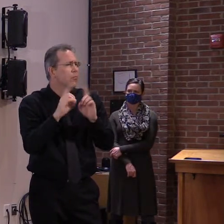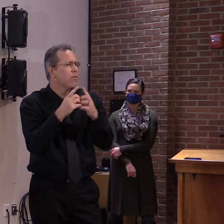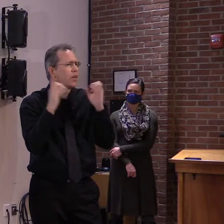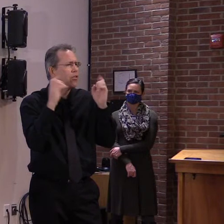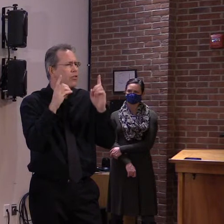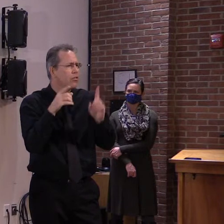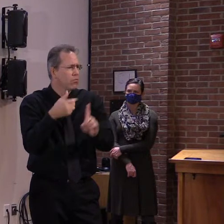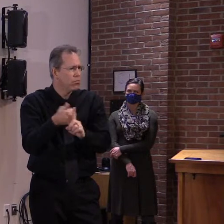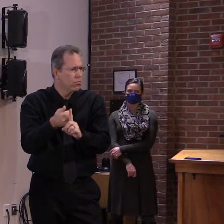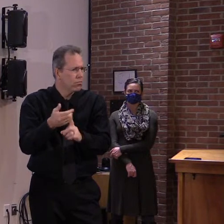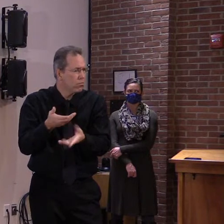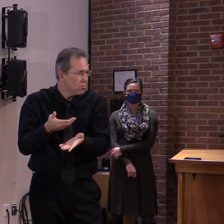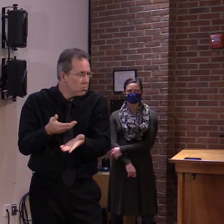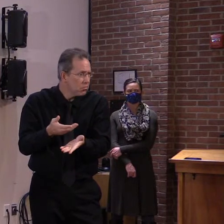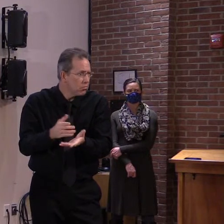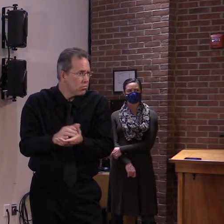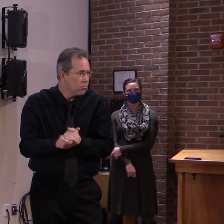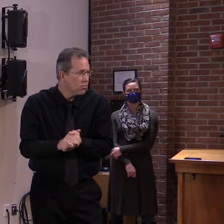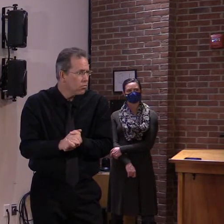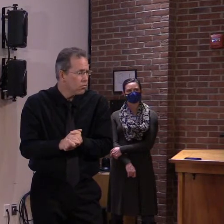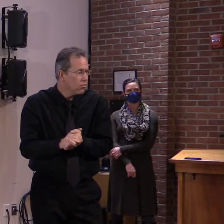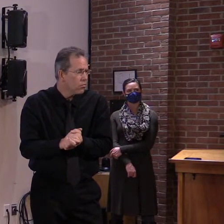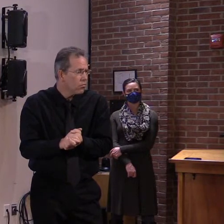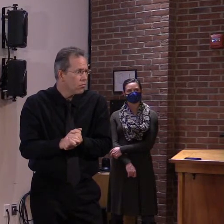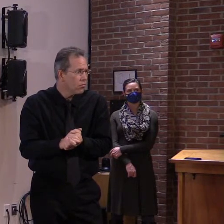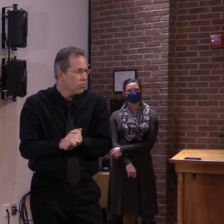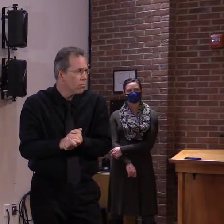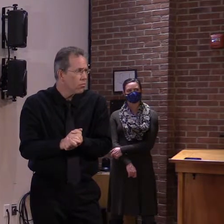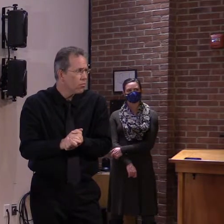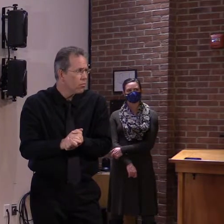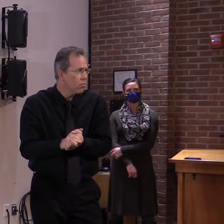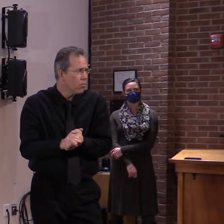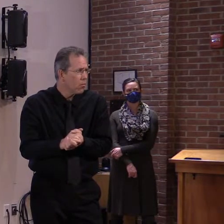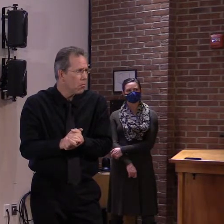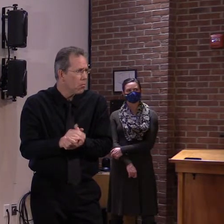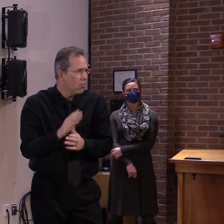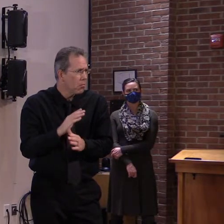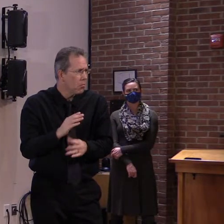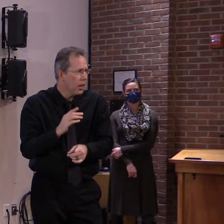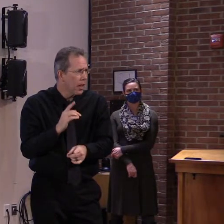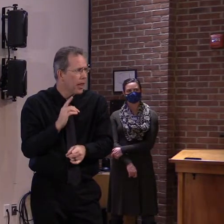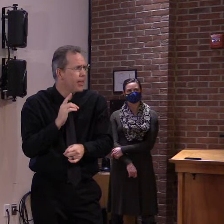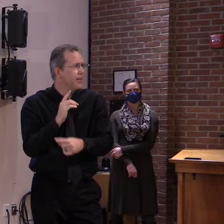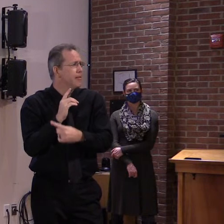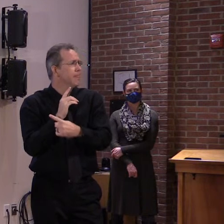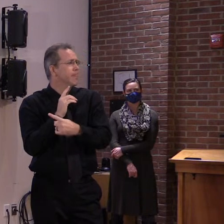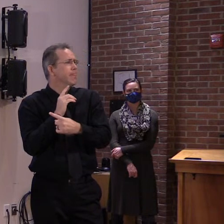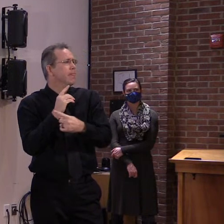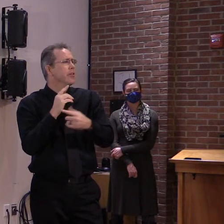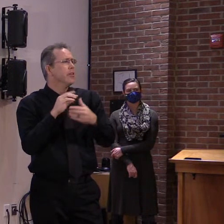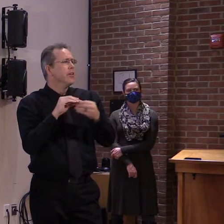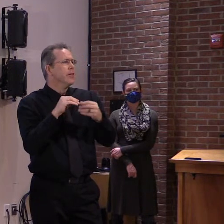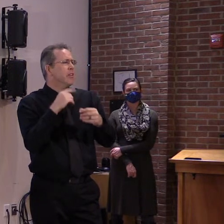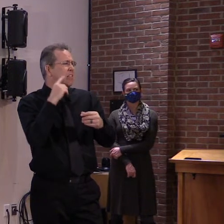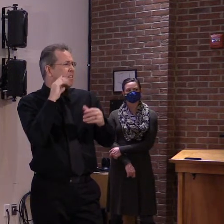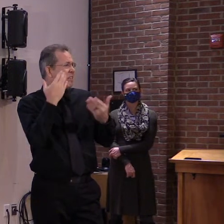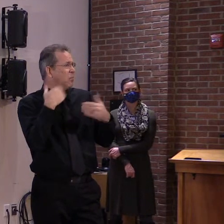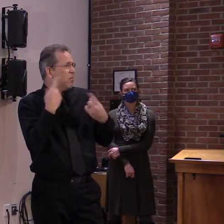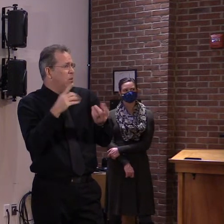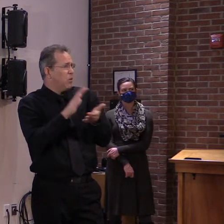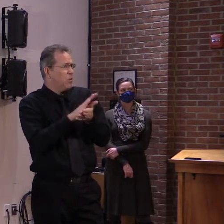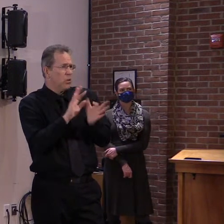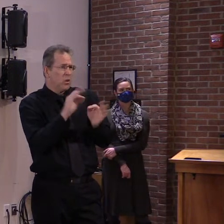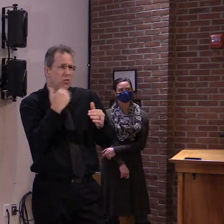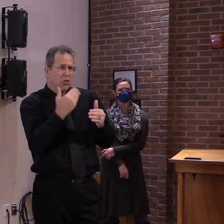County. By and large, I think we still are doing very well in our schools and not seeing the number